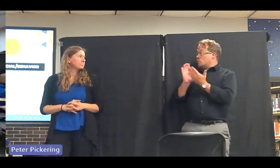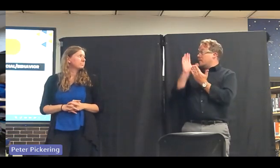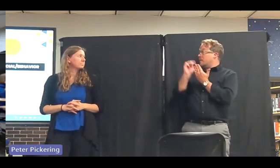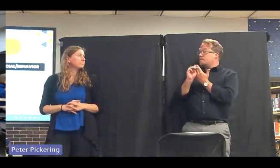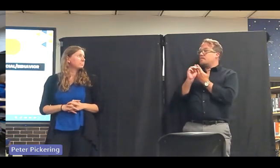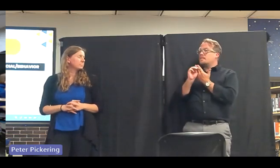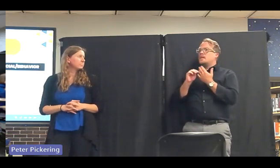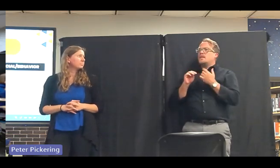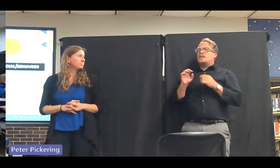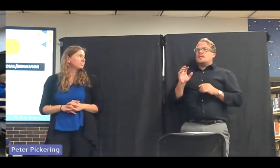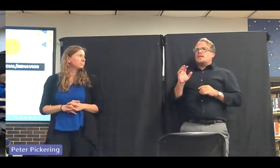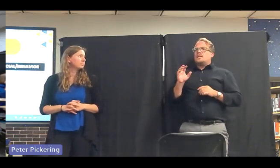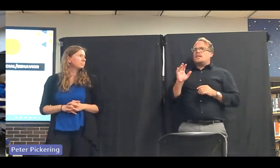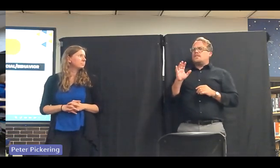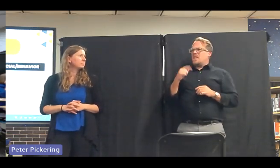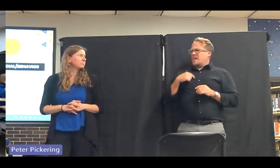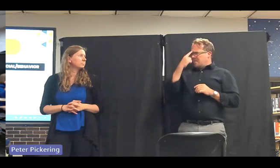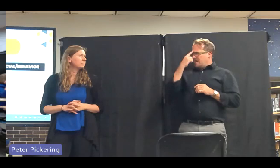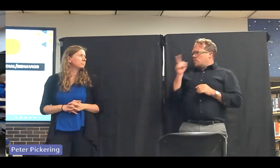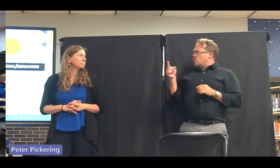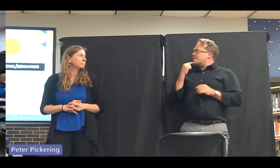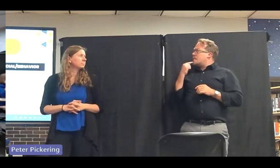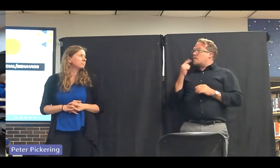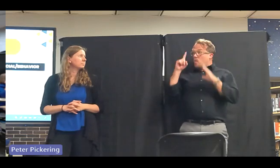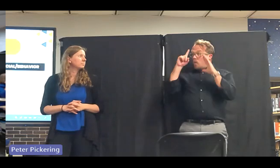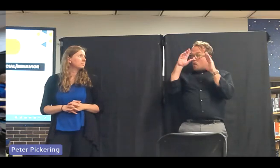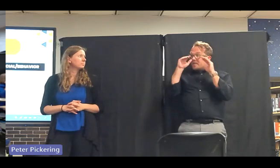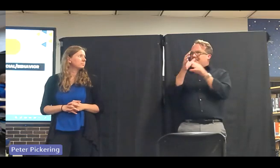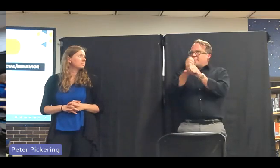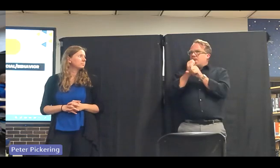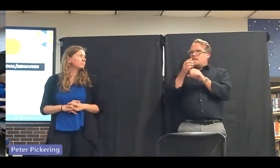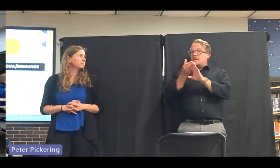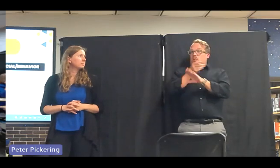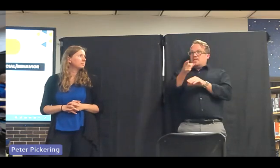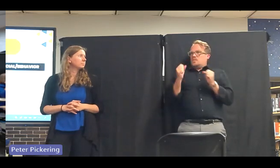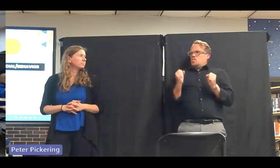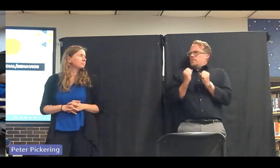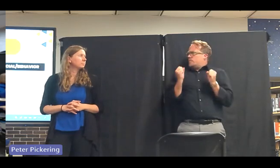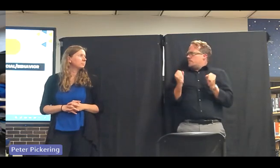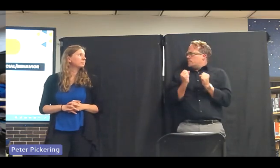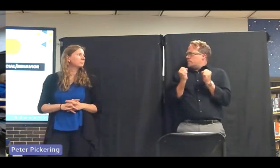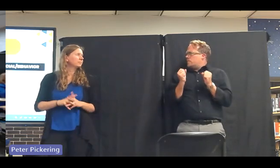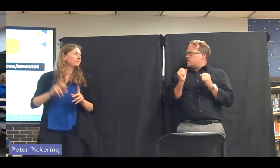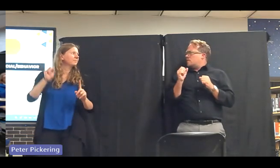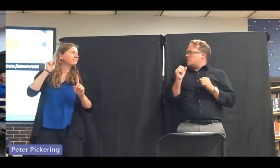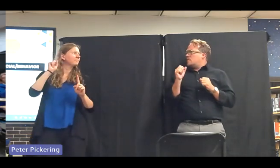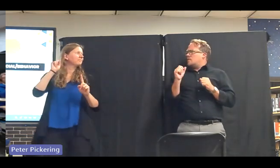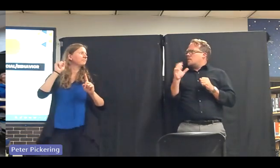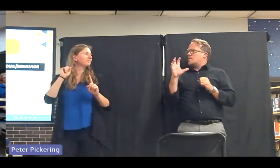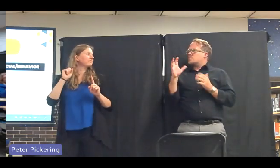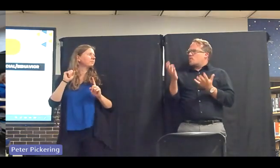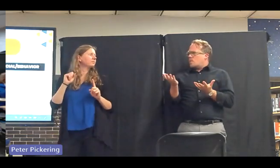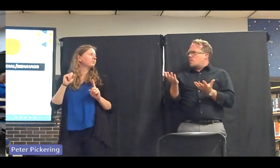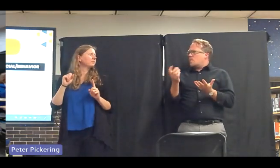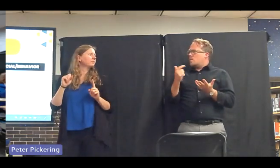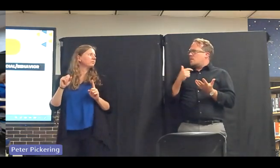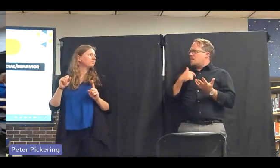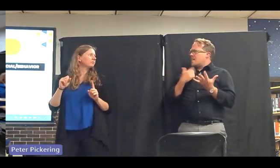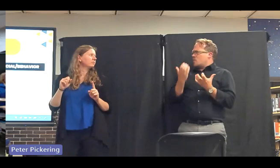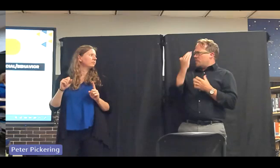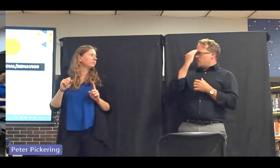curriculum, I believe you said that you're hoping to get it by this winter. And so I would